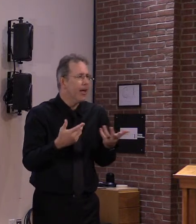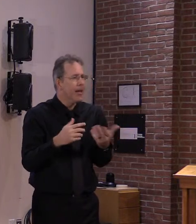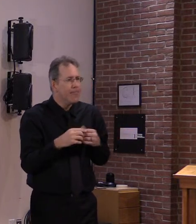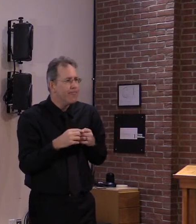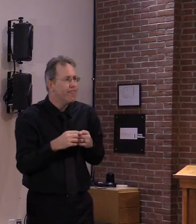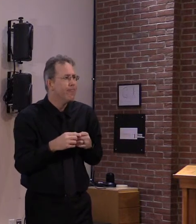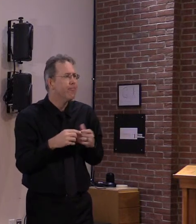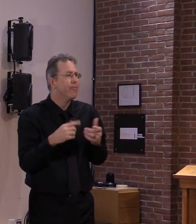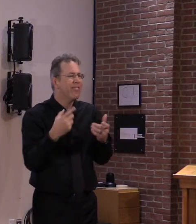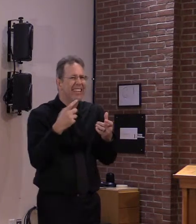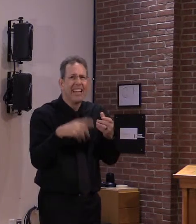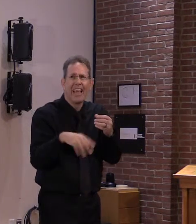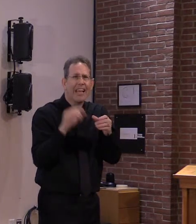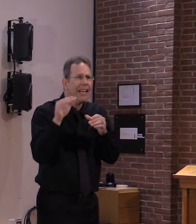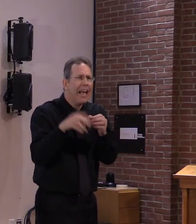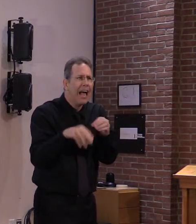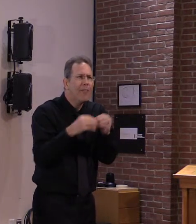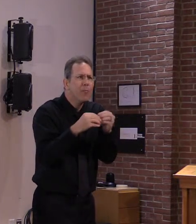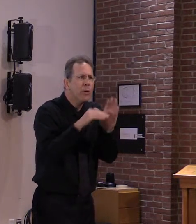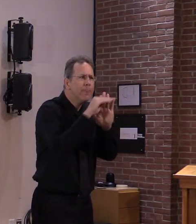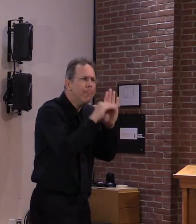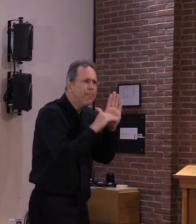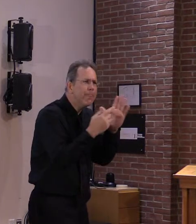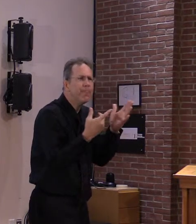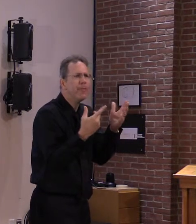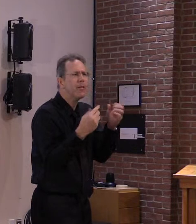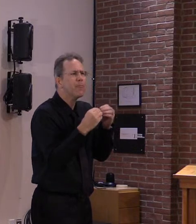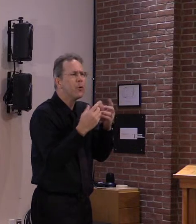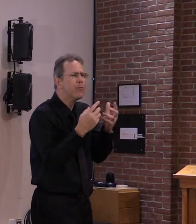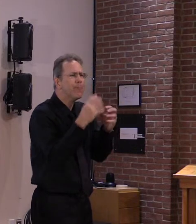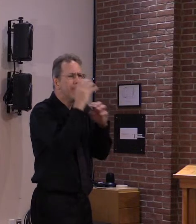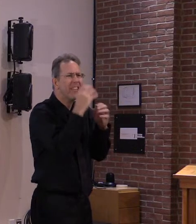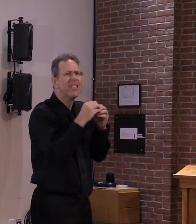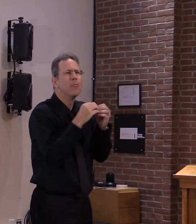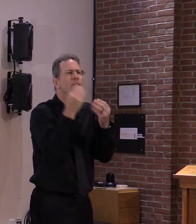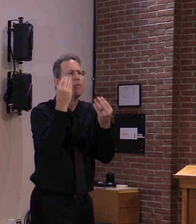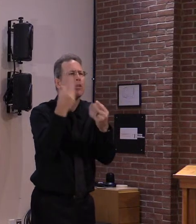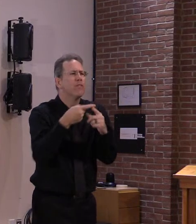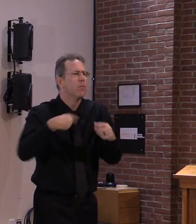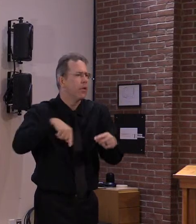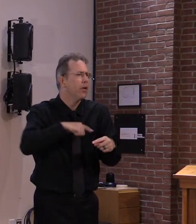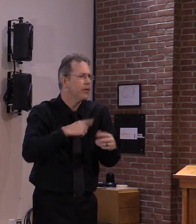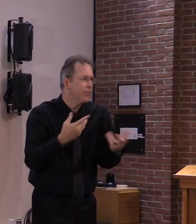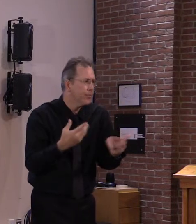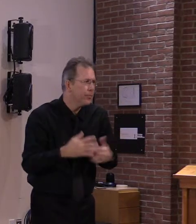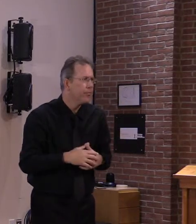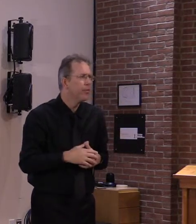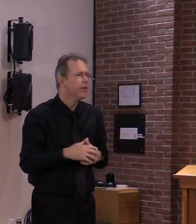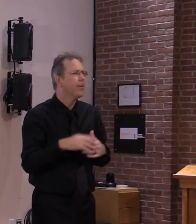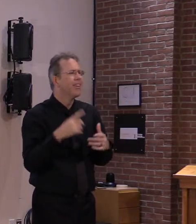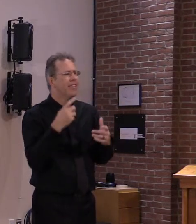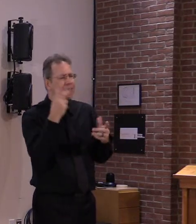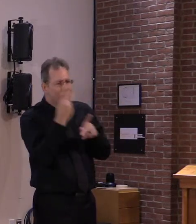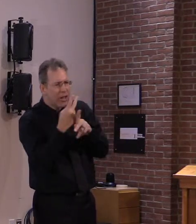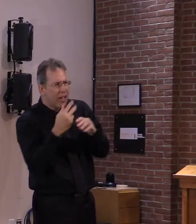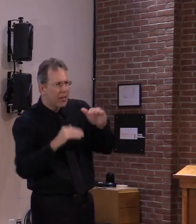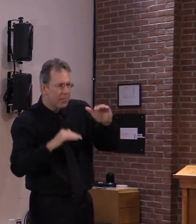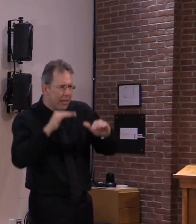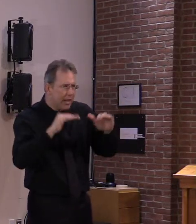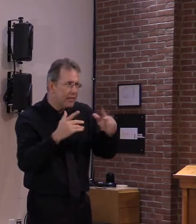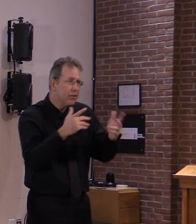have any kind of impact compared to what COVID-19 is all about. So I think as a country we'll learn that lesson, and the states